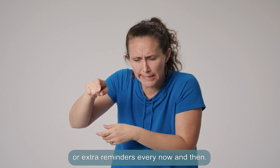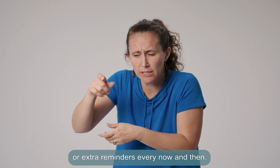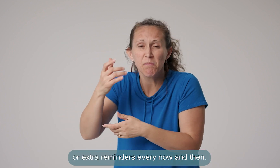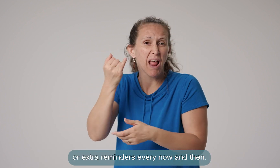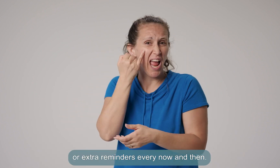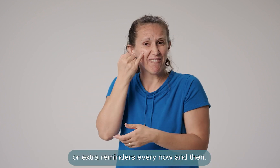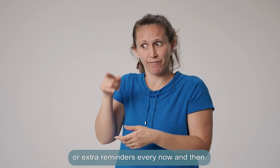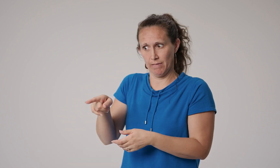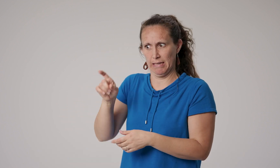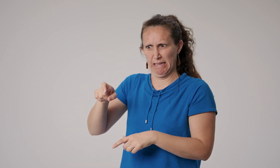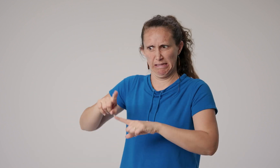then.